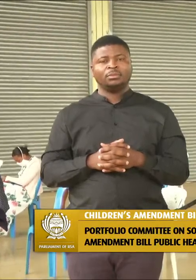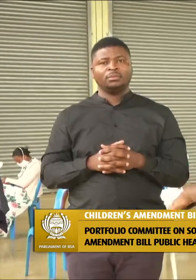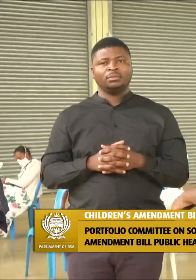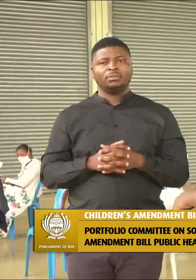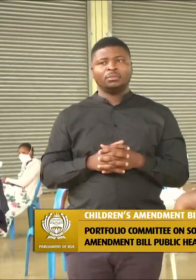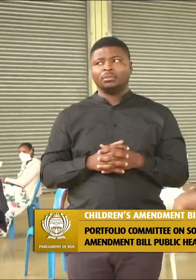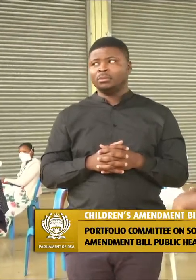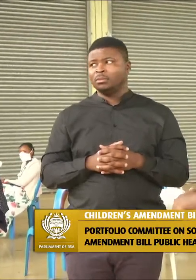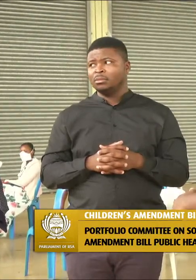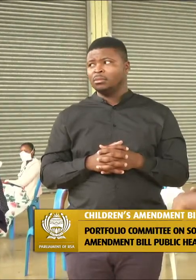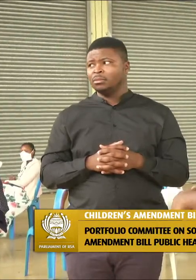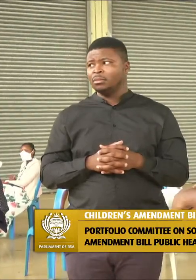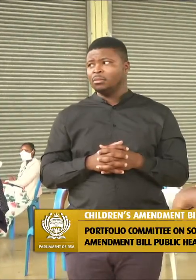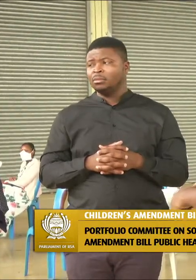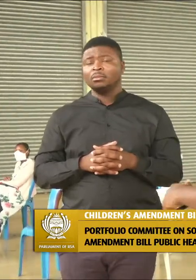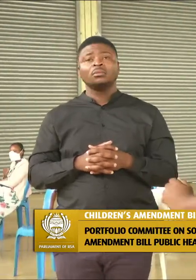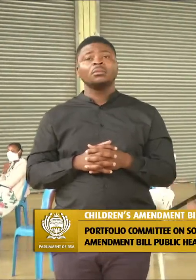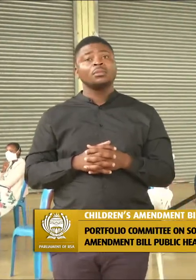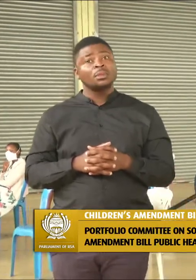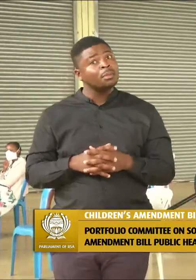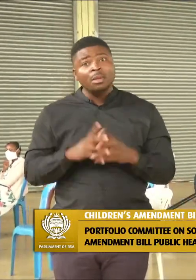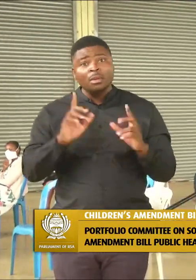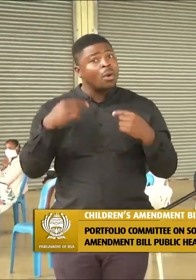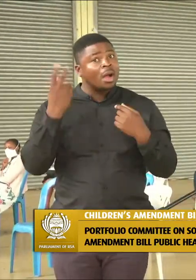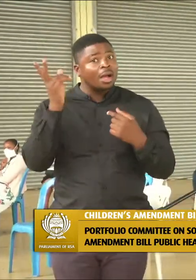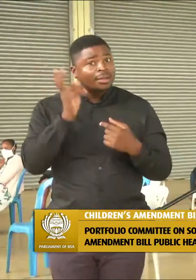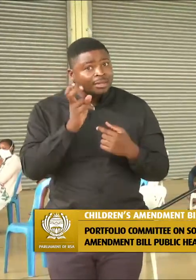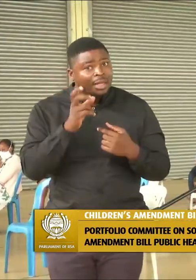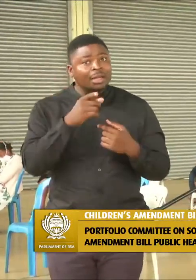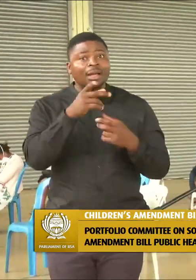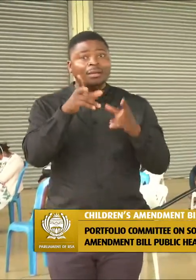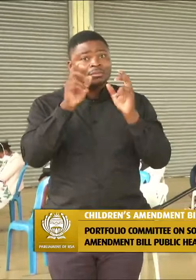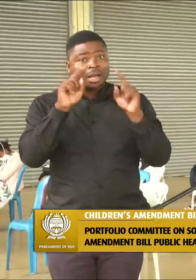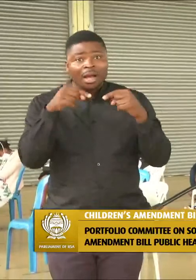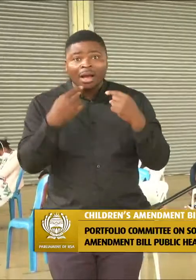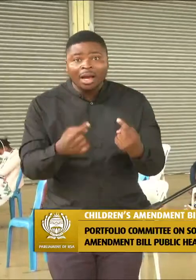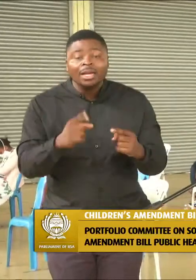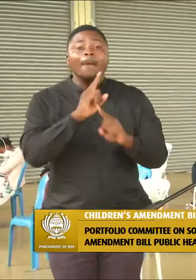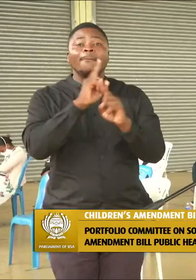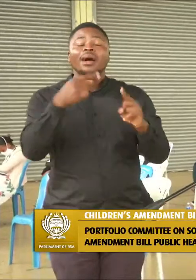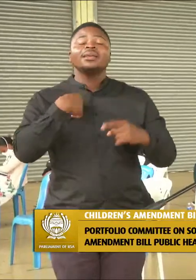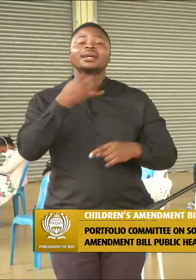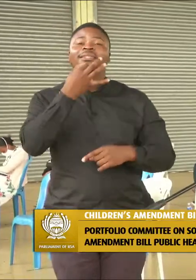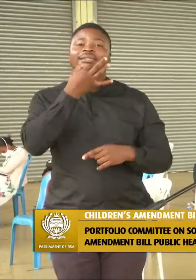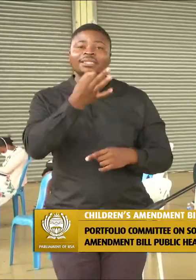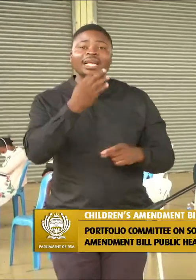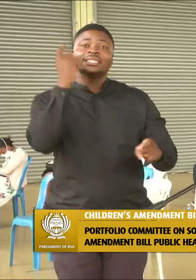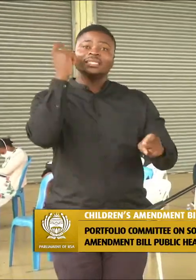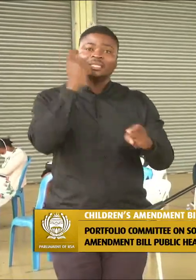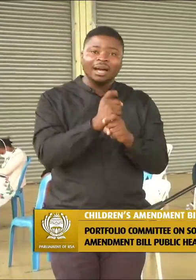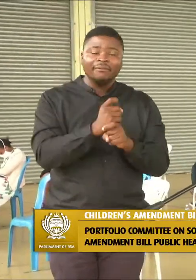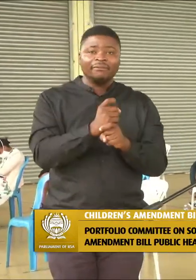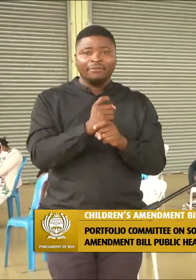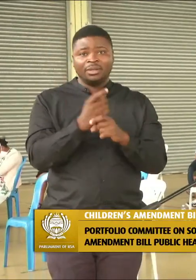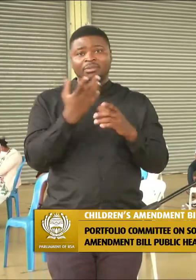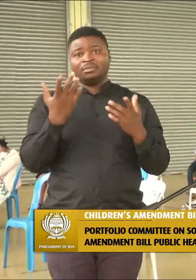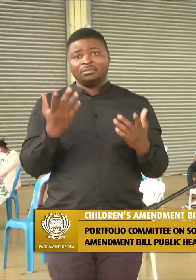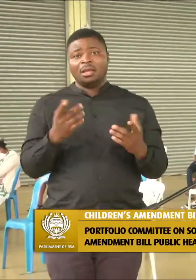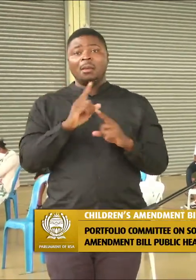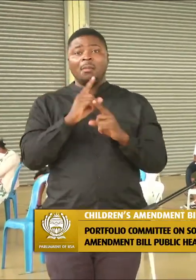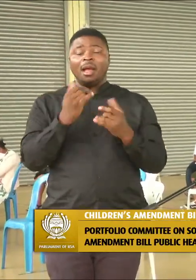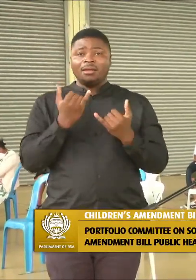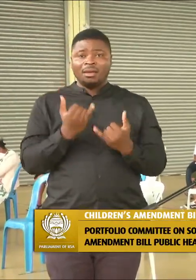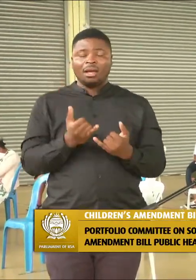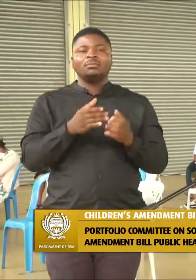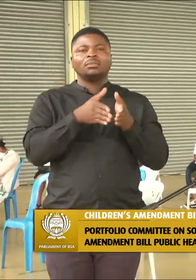ndithi hey madoda kunzima la. I'm saying it is tough here. Even in this case